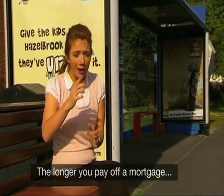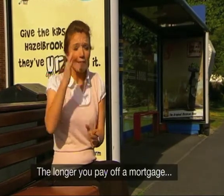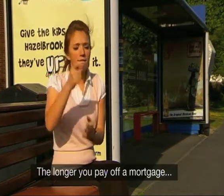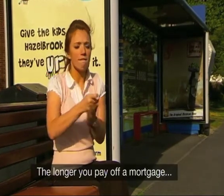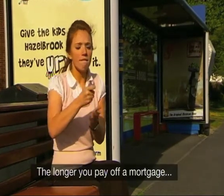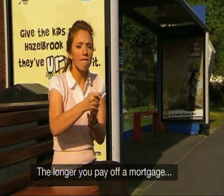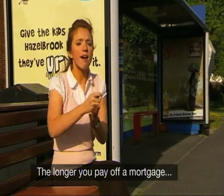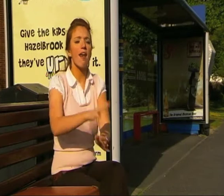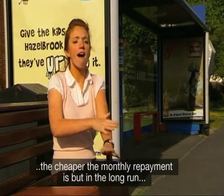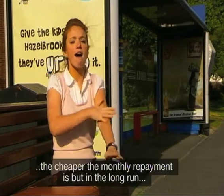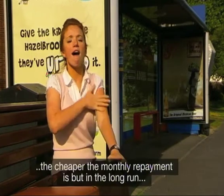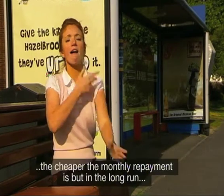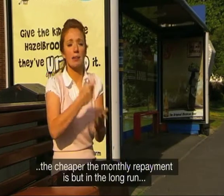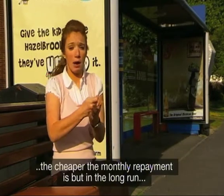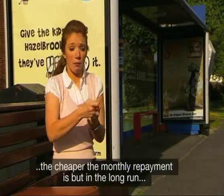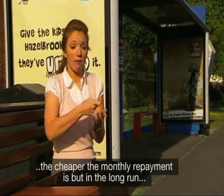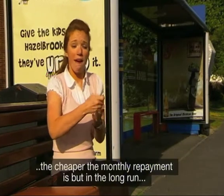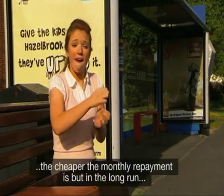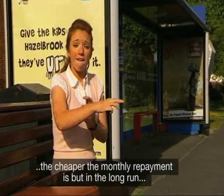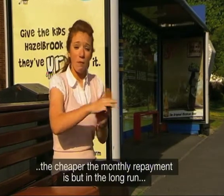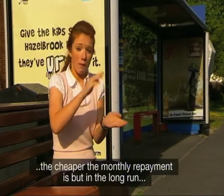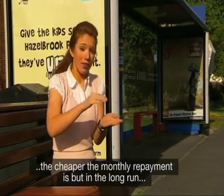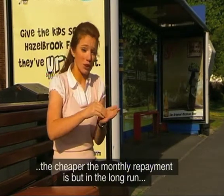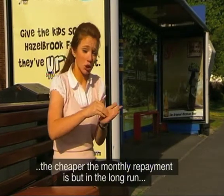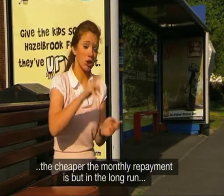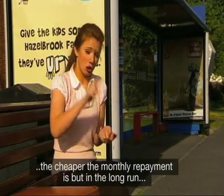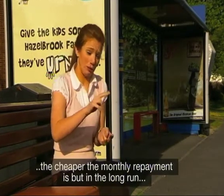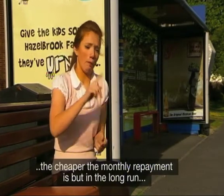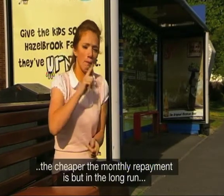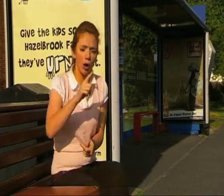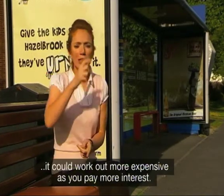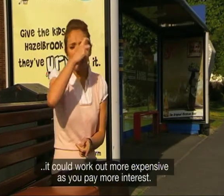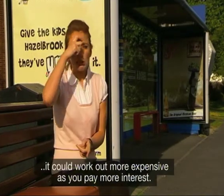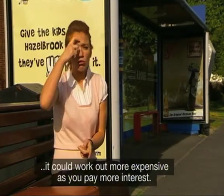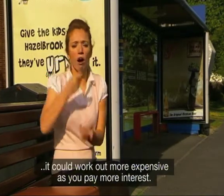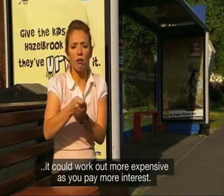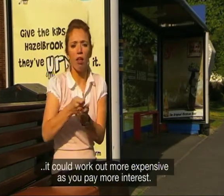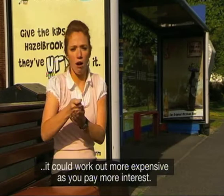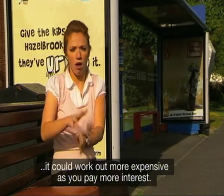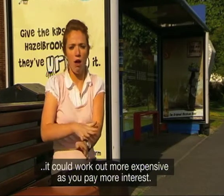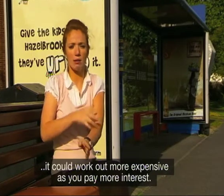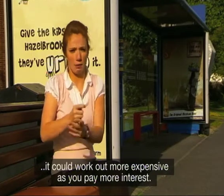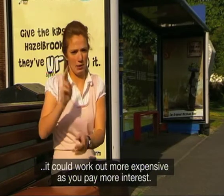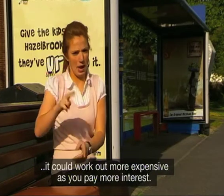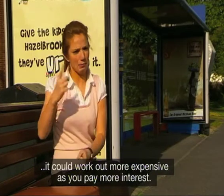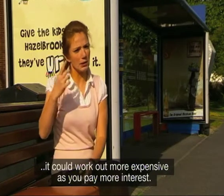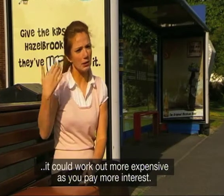pay off a mortgage, the cheaper the monthly repayment is. But in the long run, it could work out more expensive as you pay more interest.